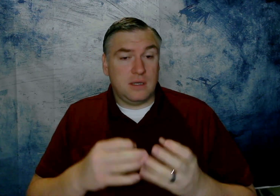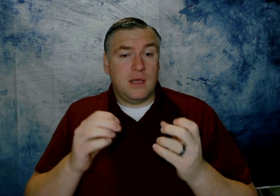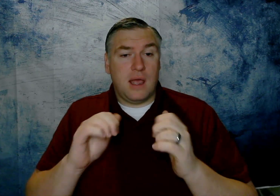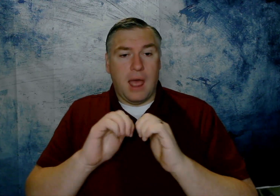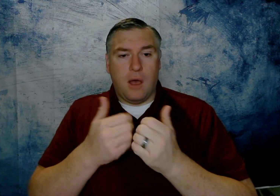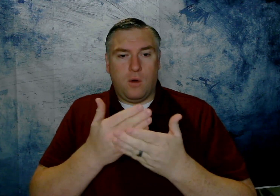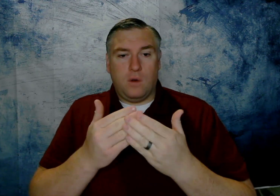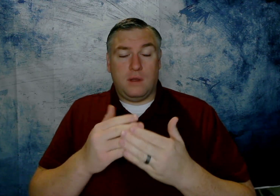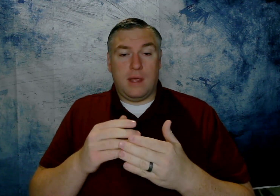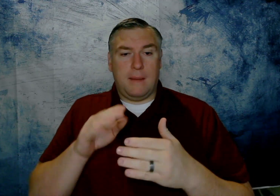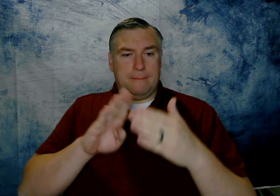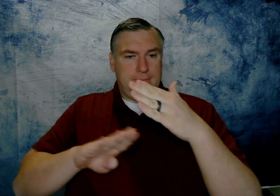families.